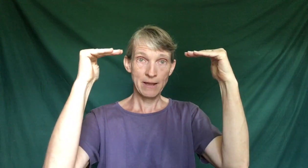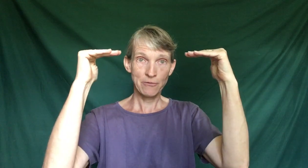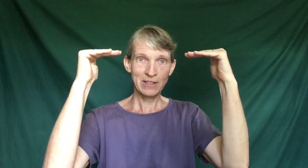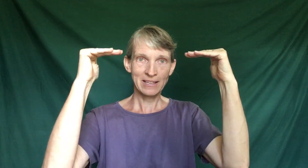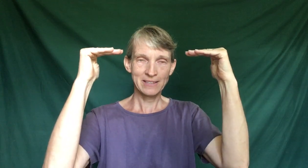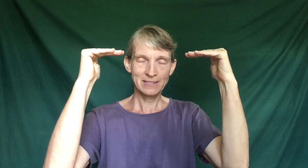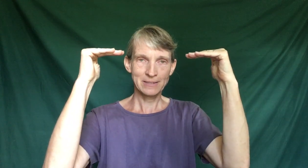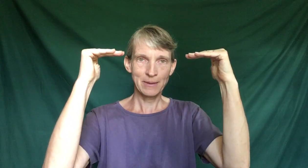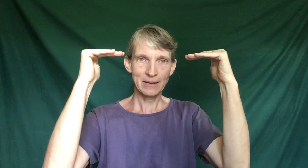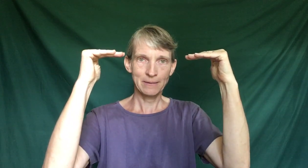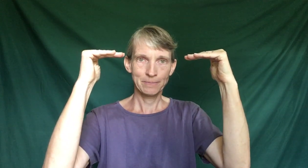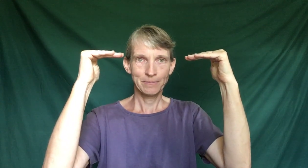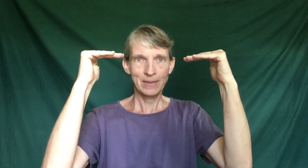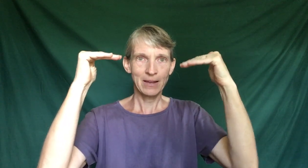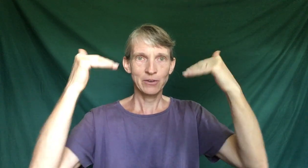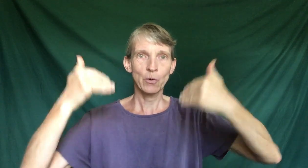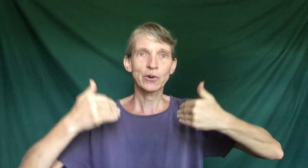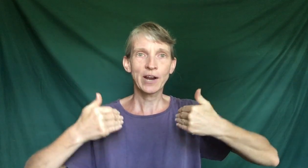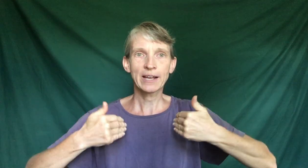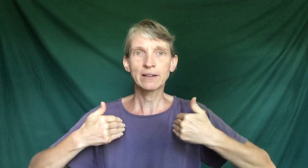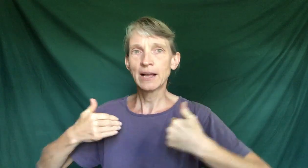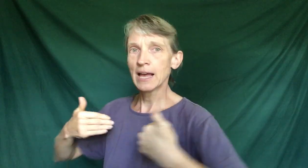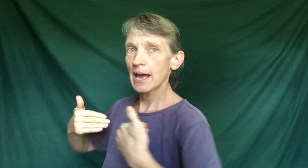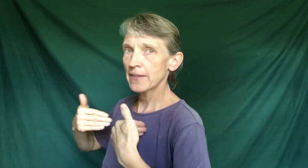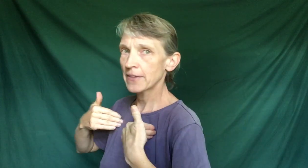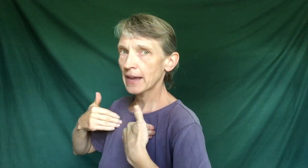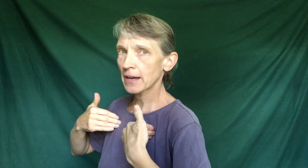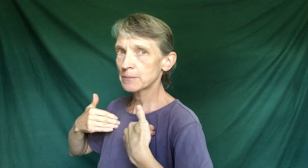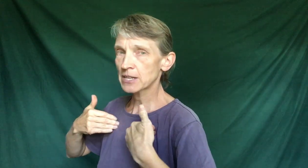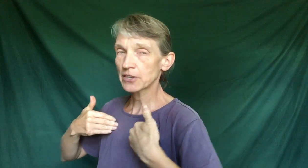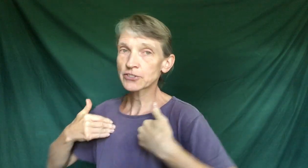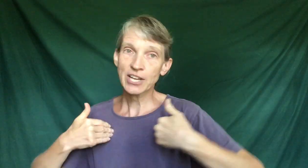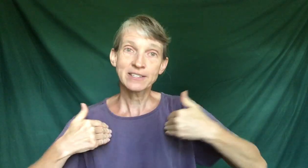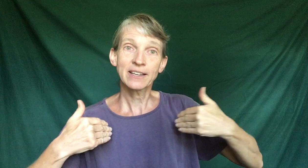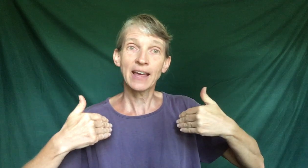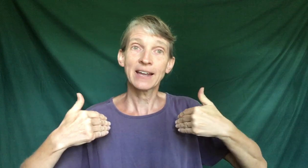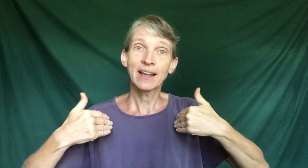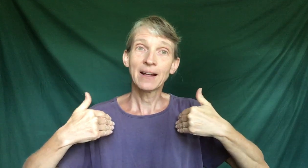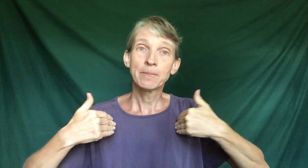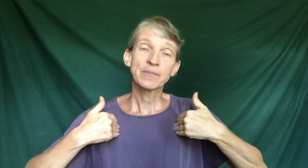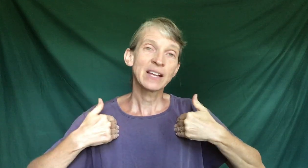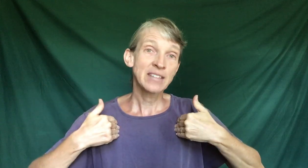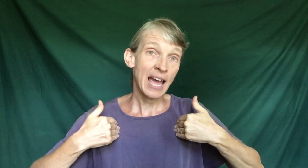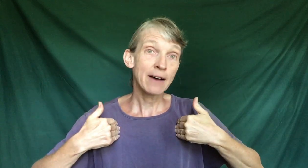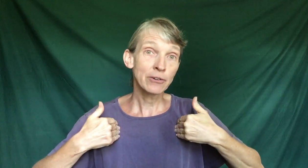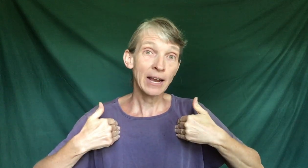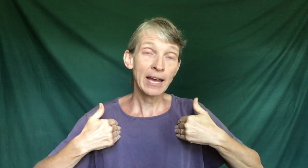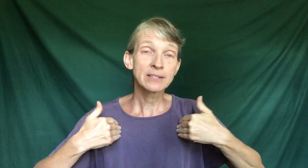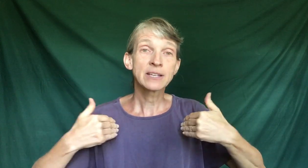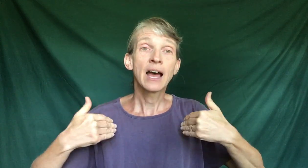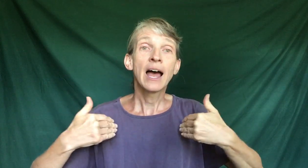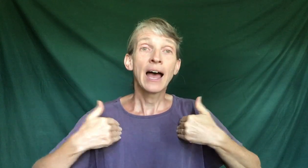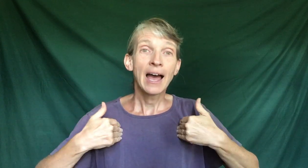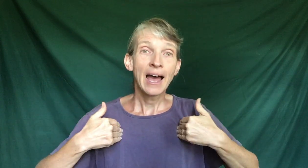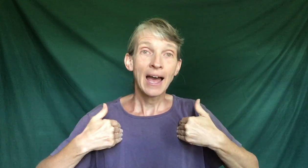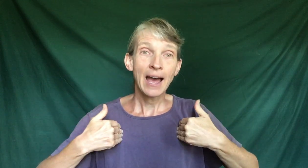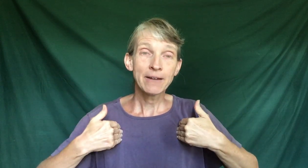halfway like this to make a corner angle, and then that comes in your chest like that. That's have or has. Have